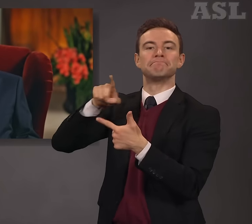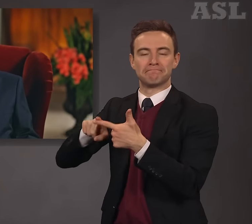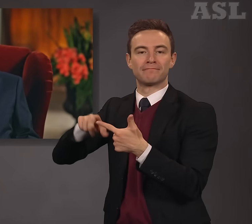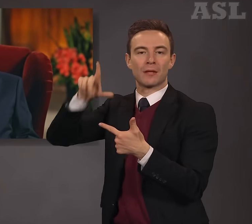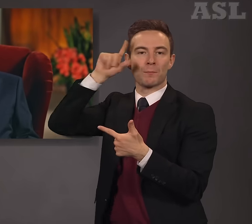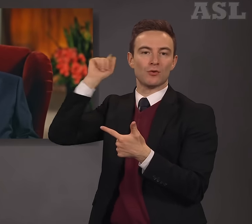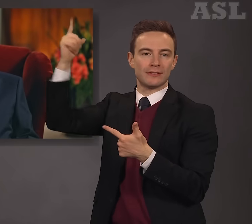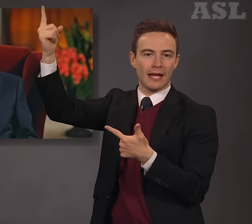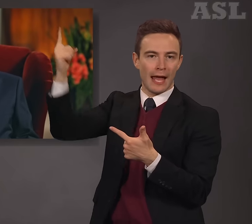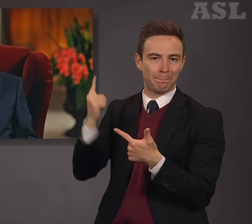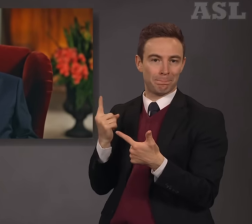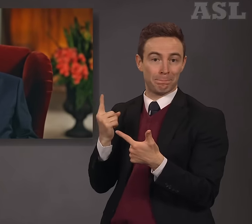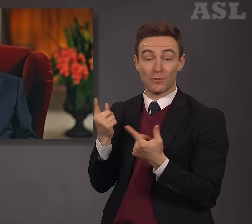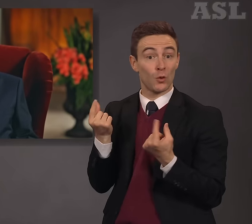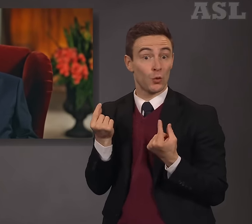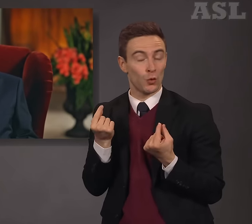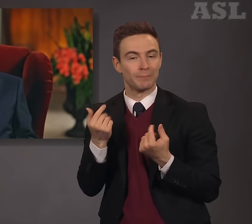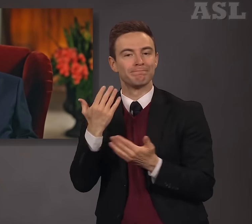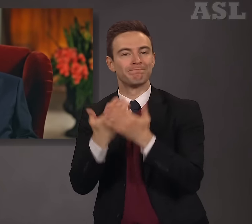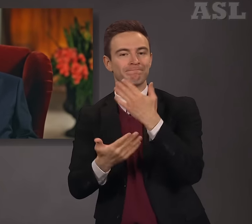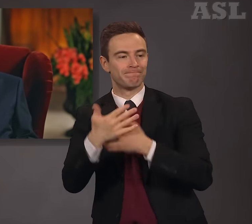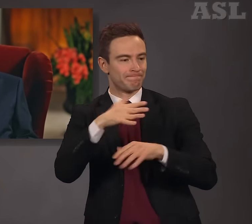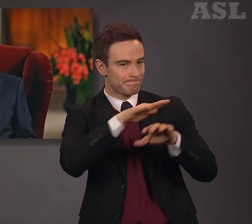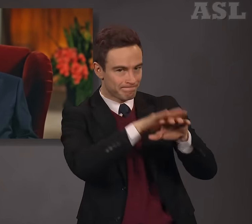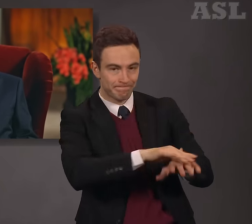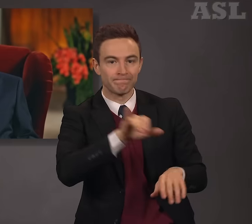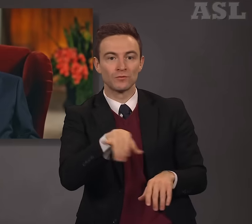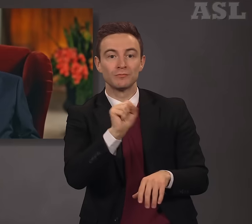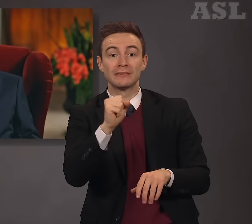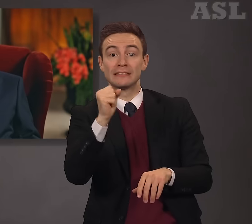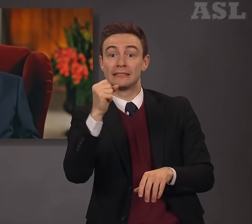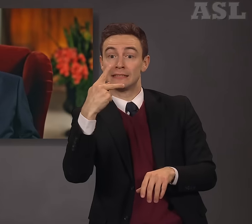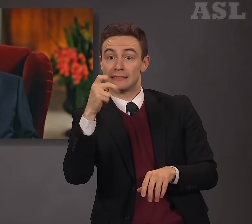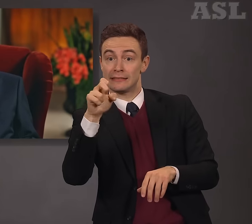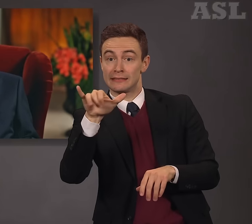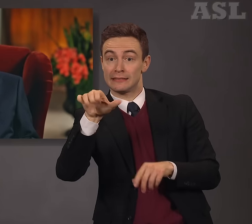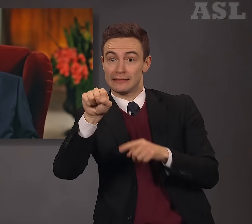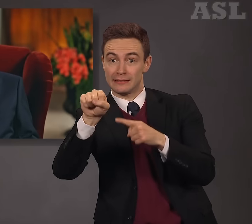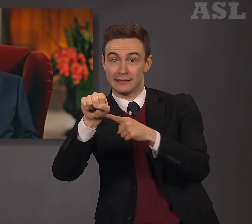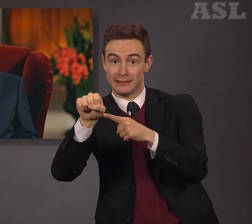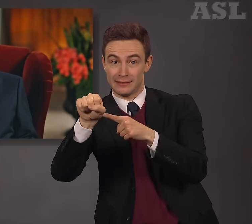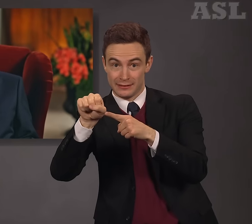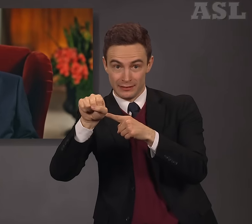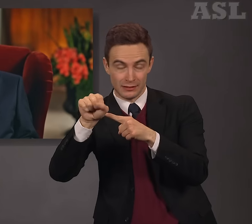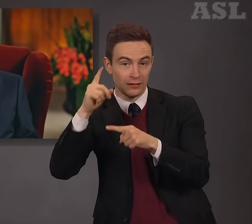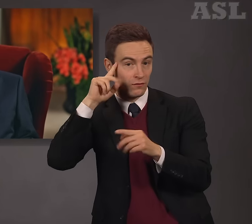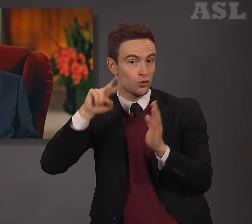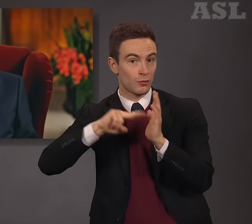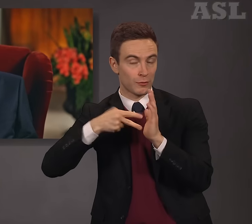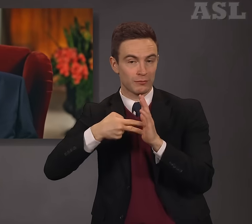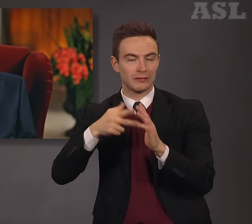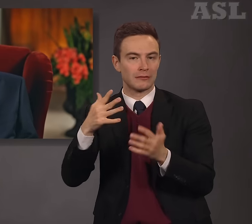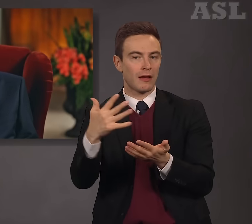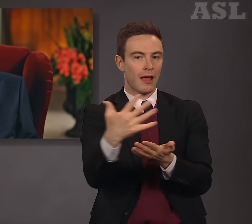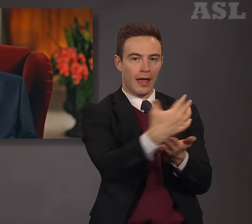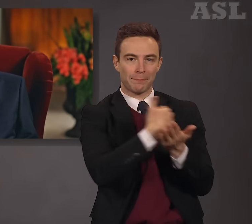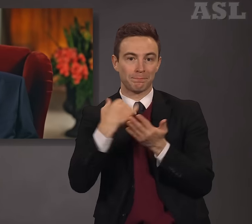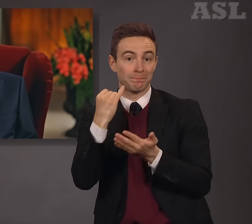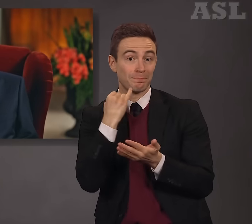appeared. Moses conferred upon Joseph Smith the keys for the gathering of